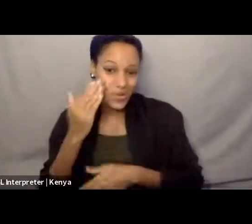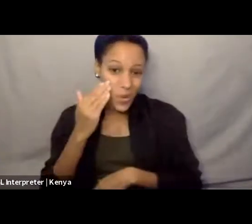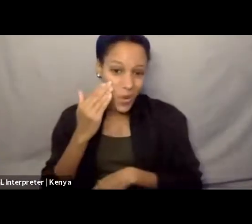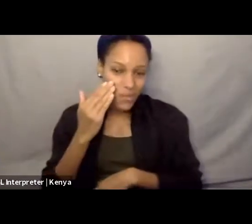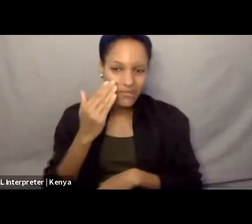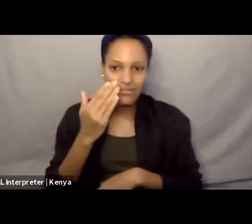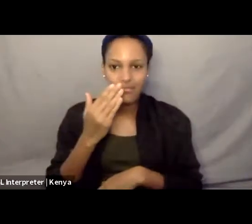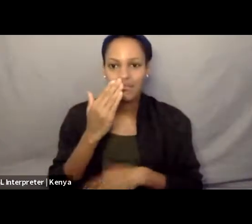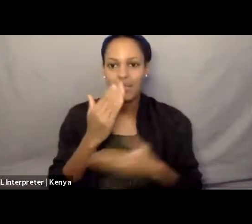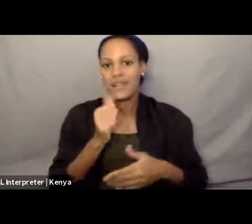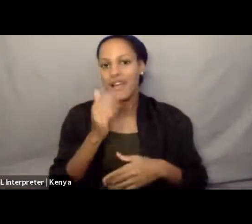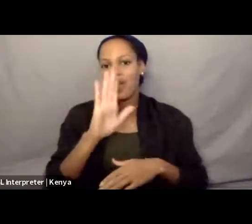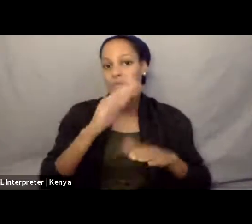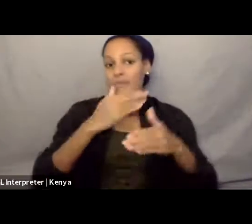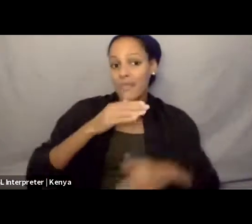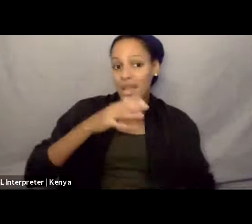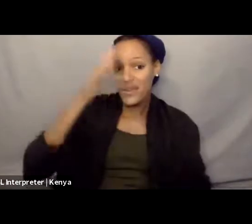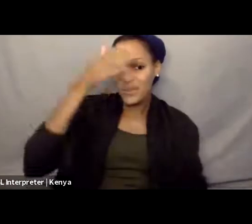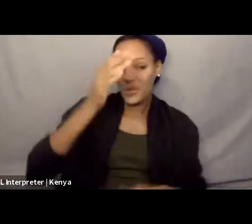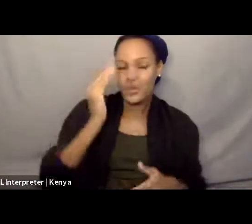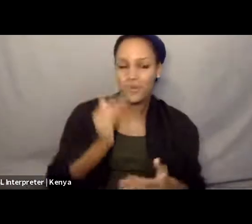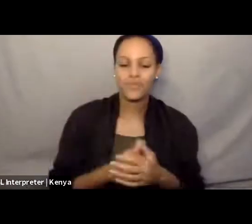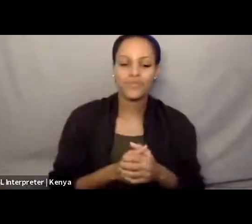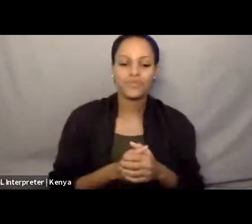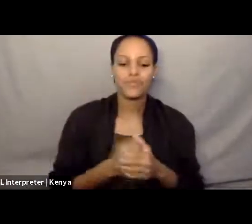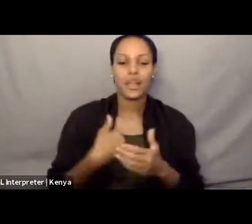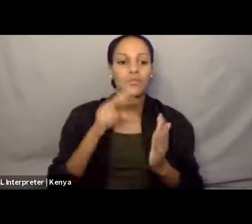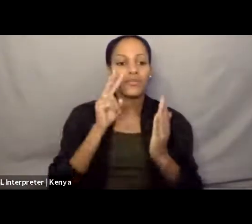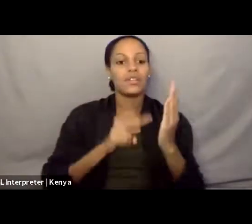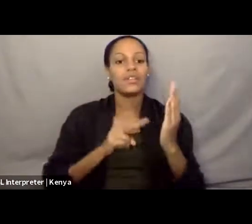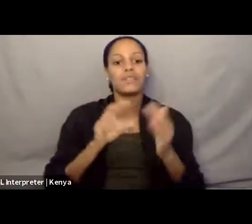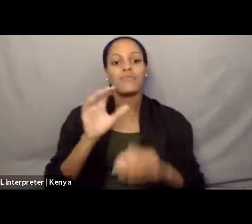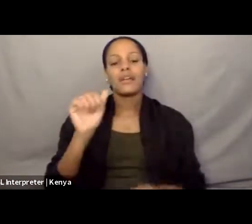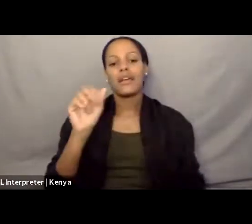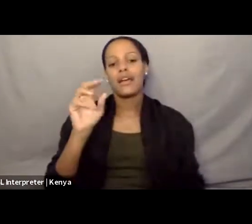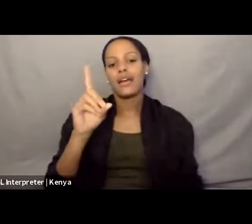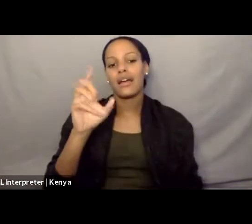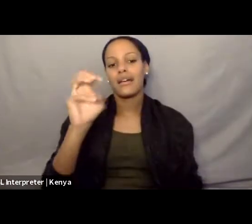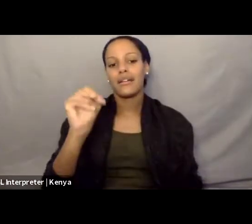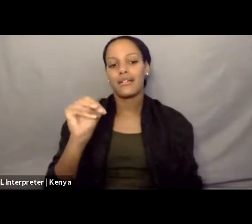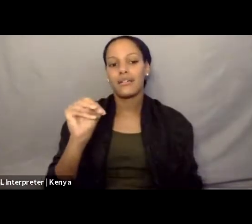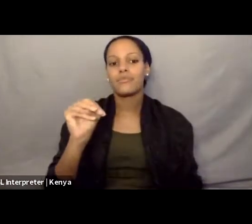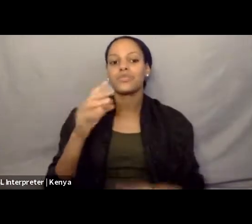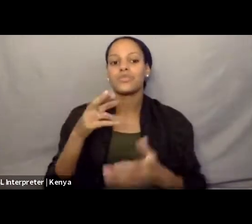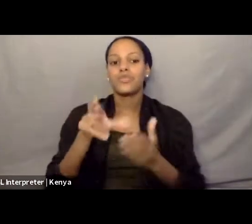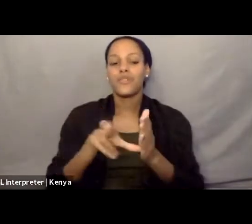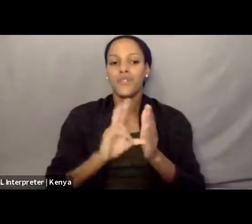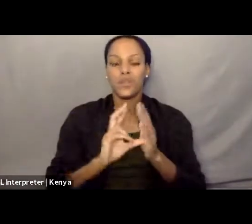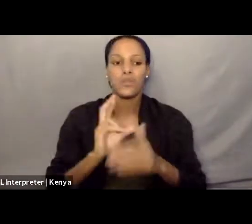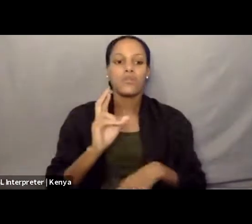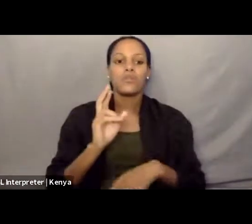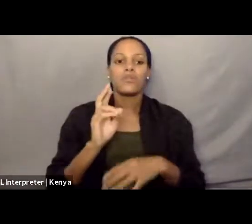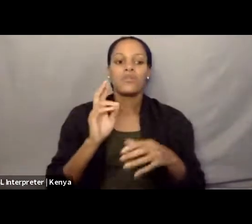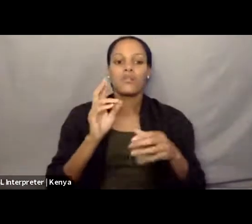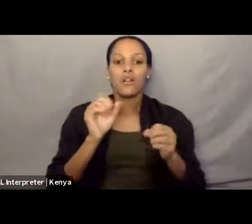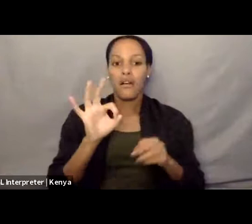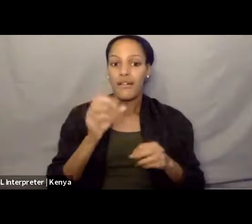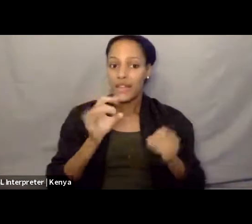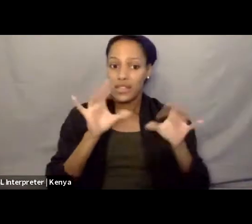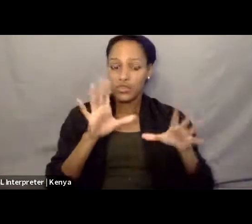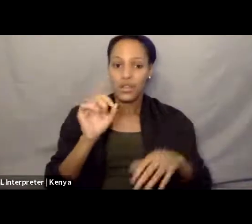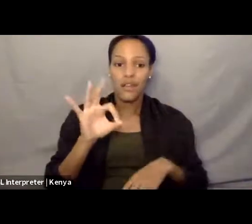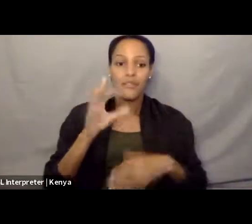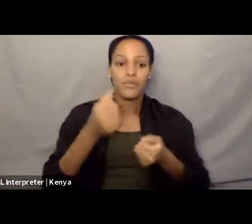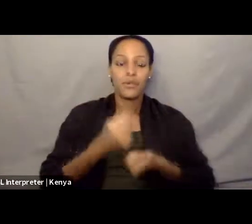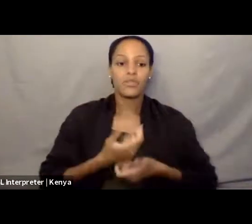may know. I'm reading Adam Kirsch's review of Ben Lerner's book, The Hatred of Poetry.